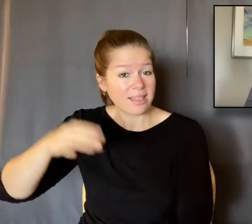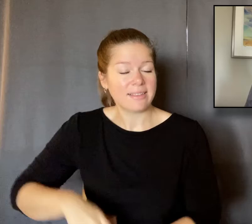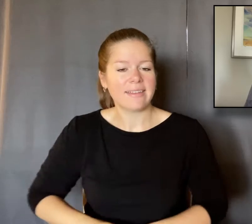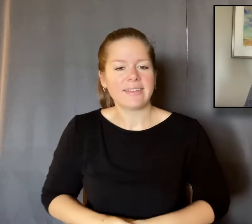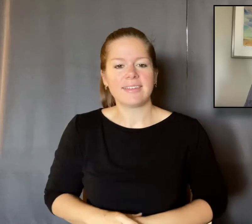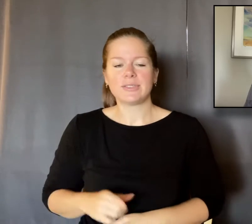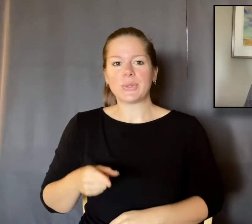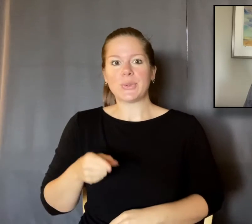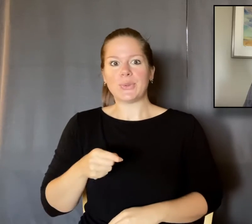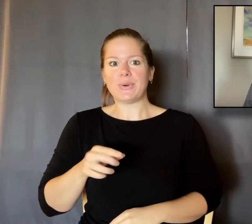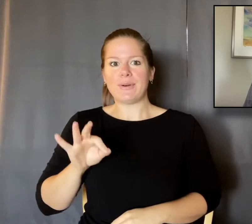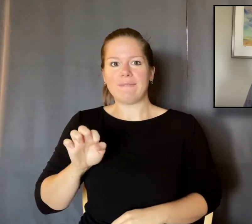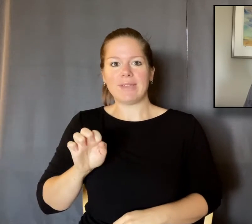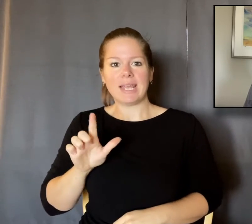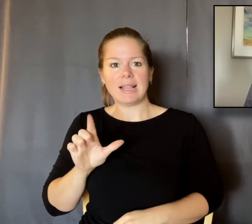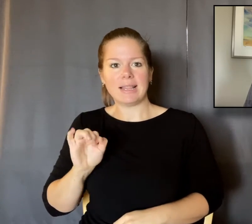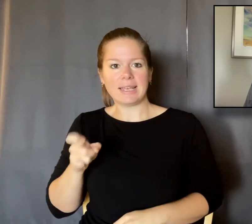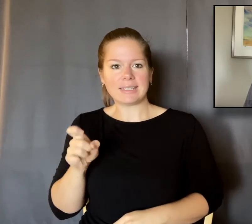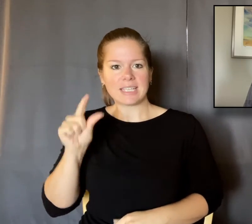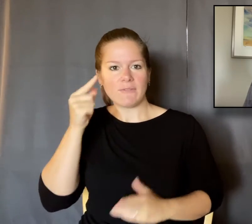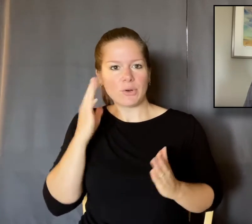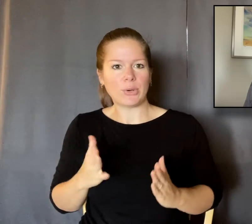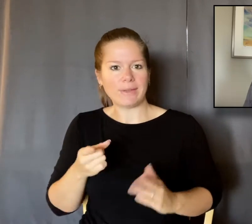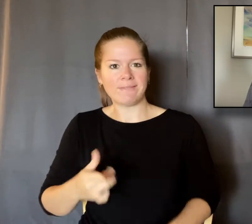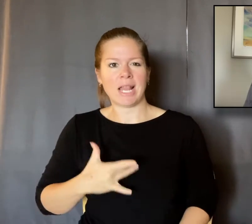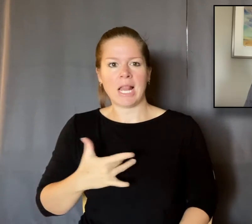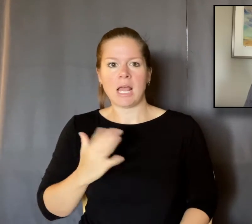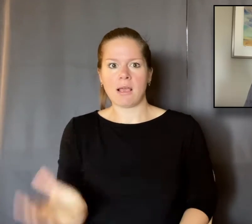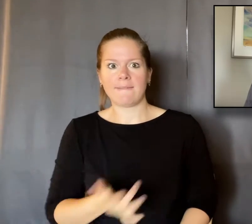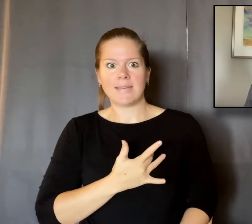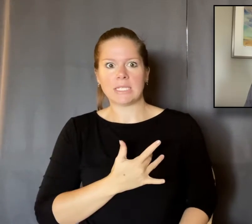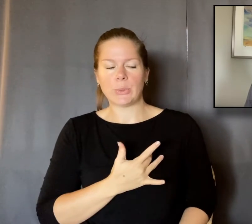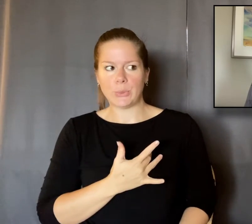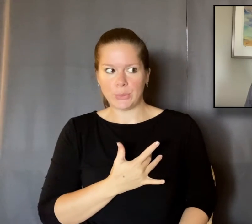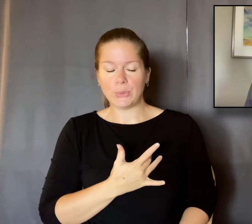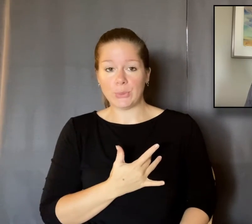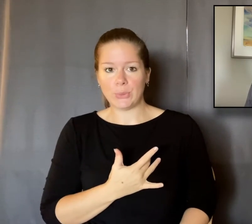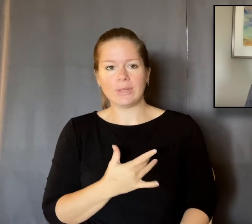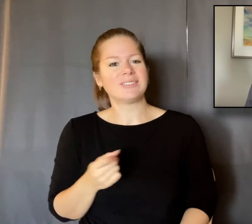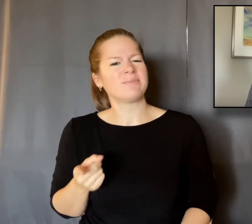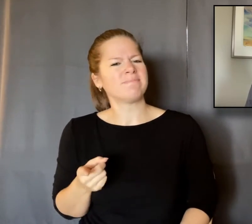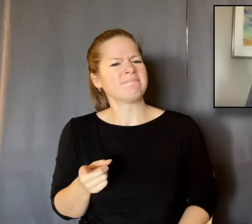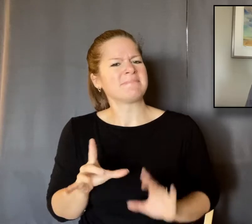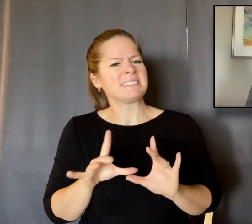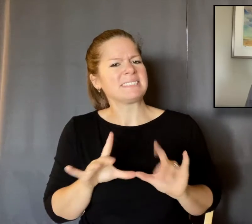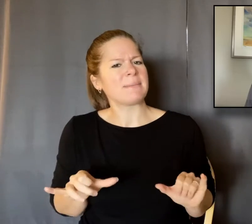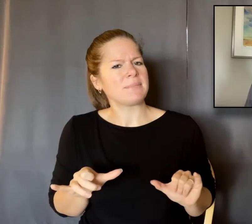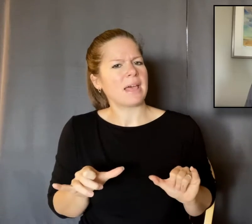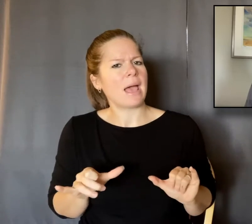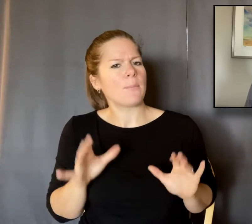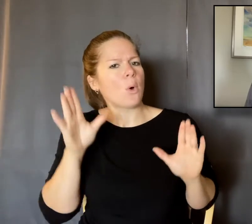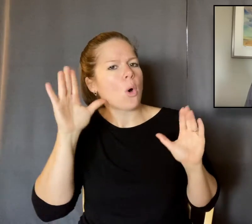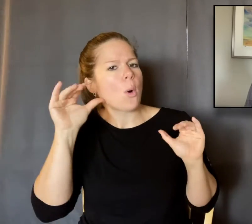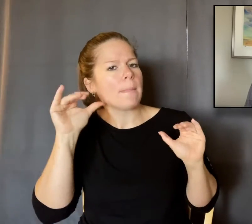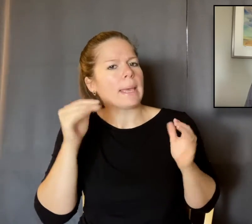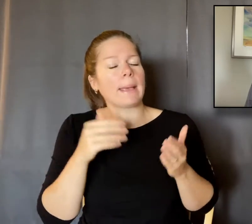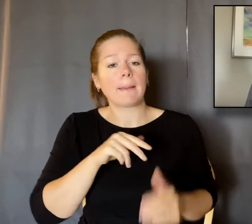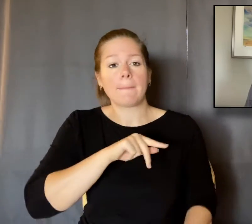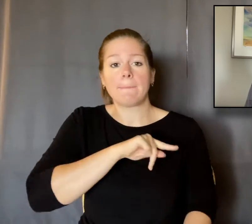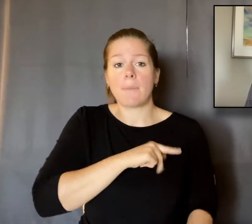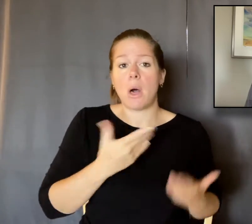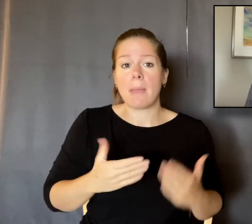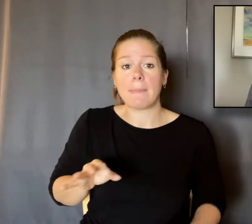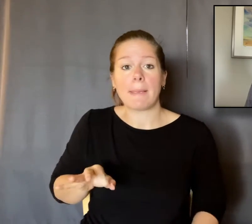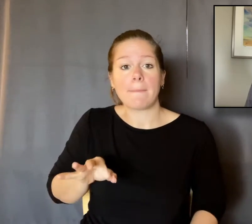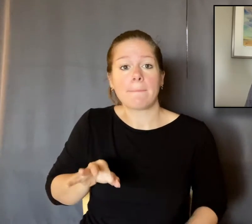verse 26, at the same time, he hoped that money would be given him by Paul. So he sent for him often